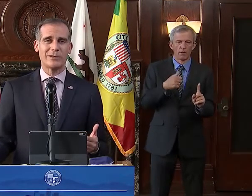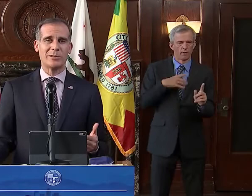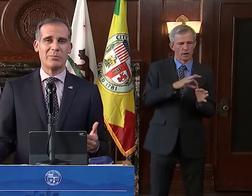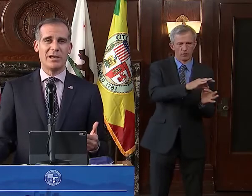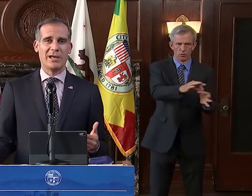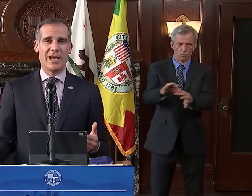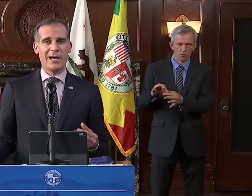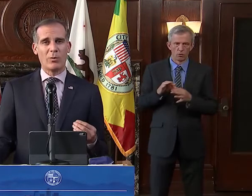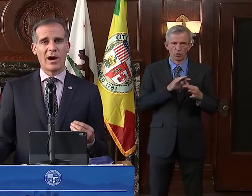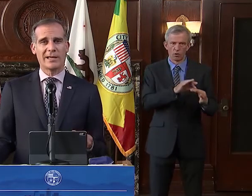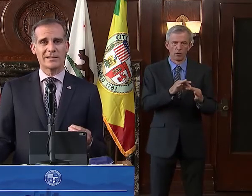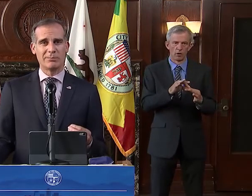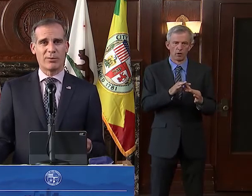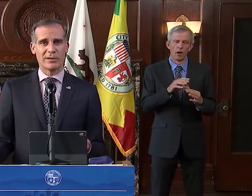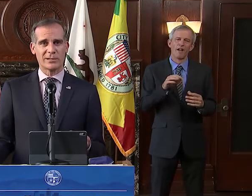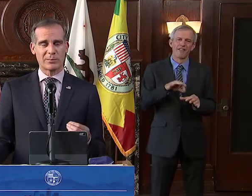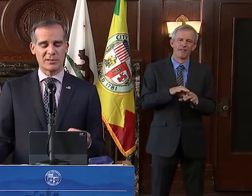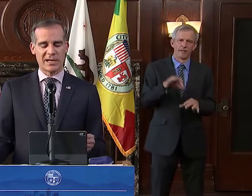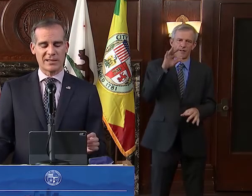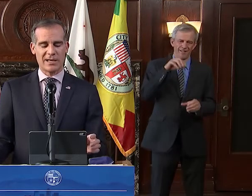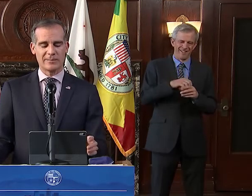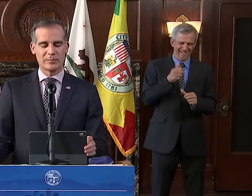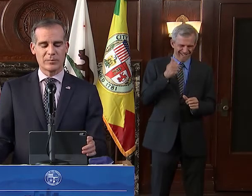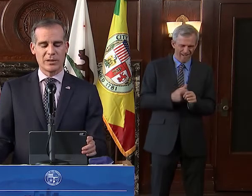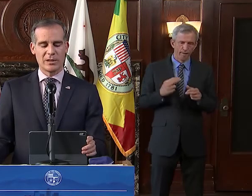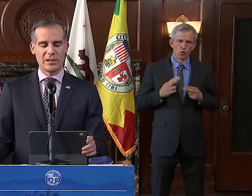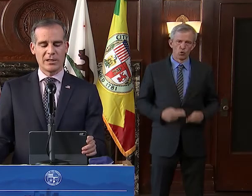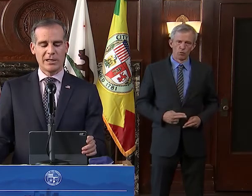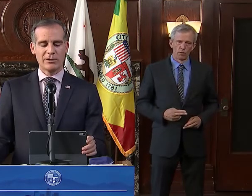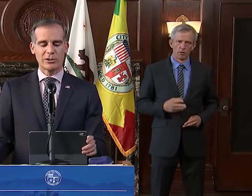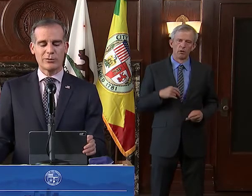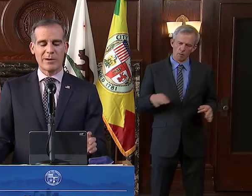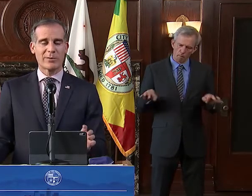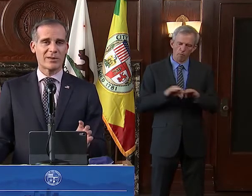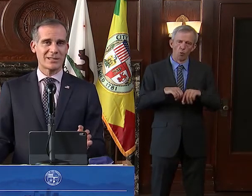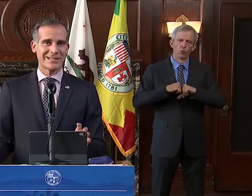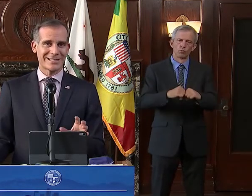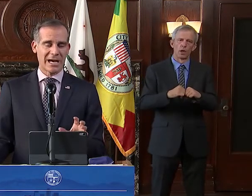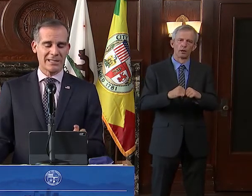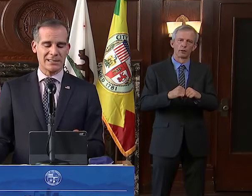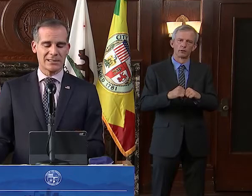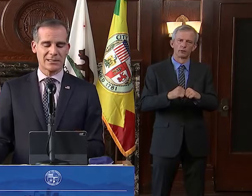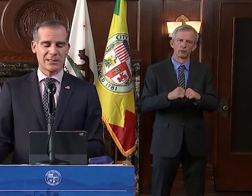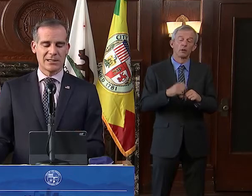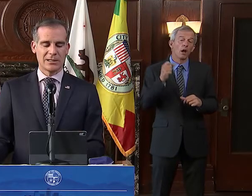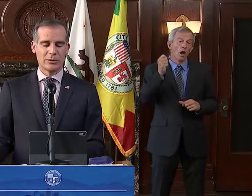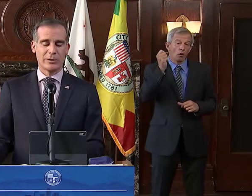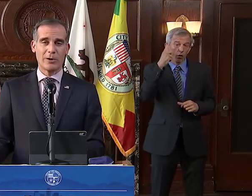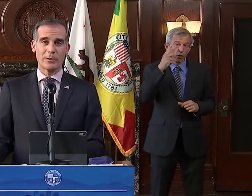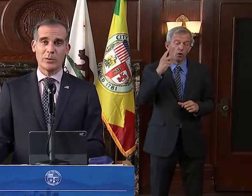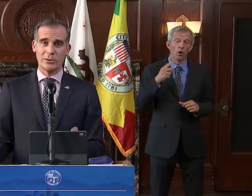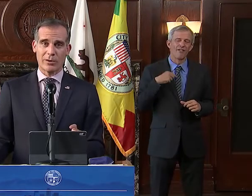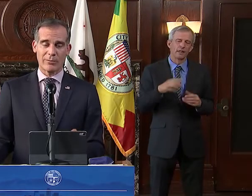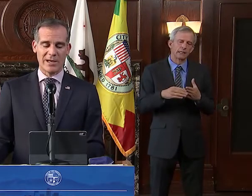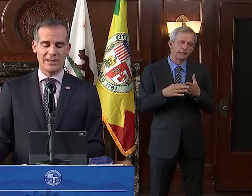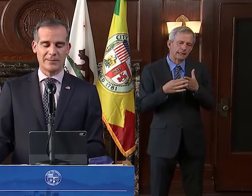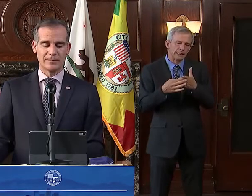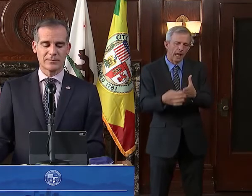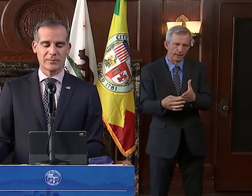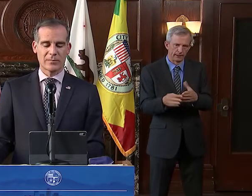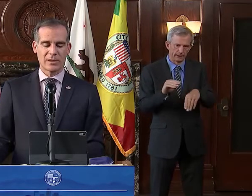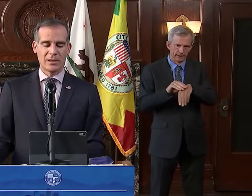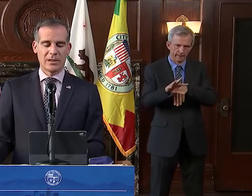every human being and why it is important to protect that. Here too, remember this is guidance. Reopen when you are